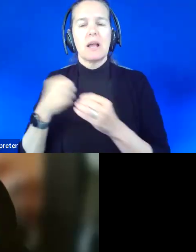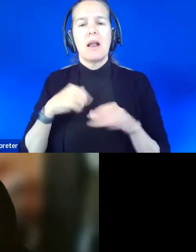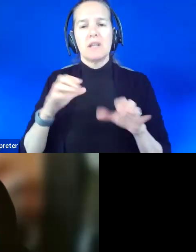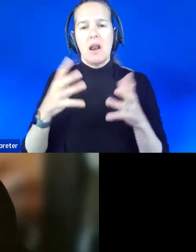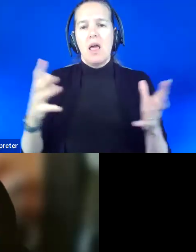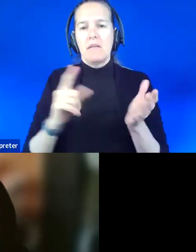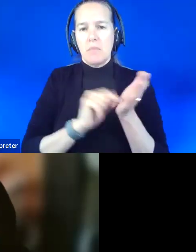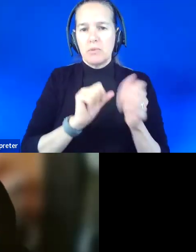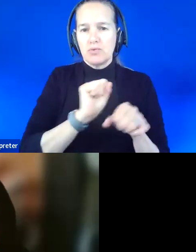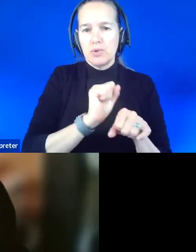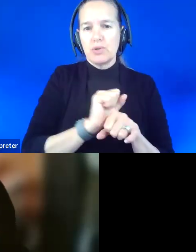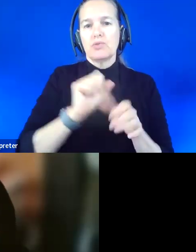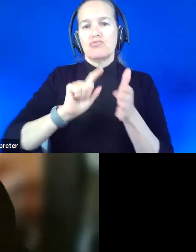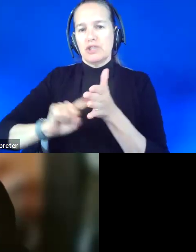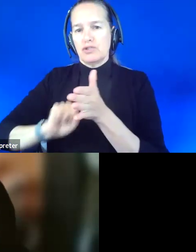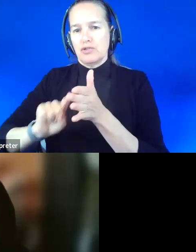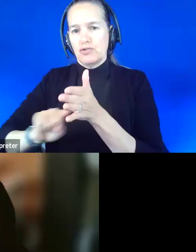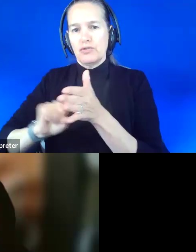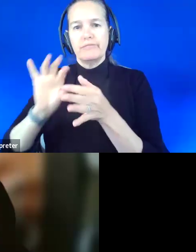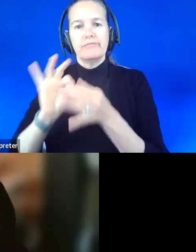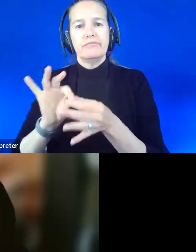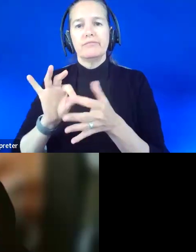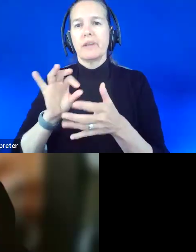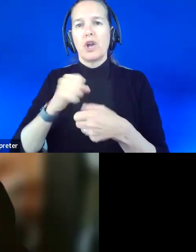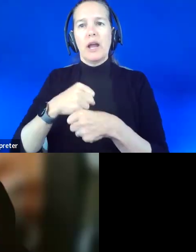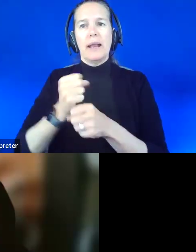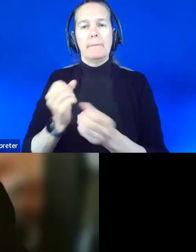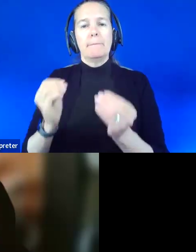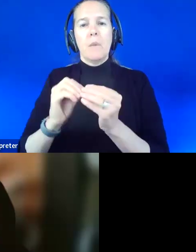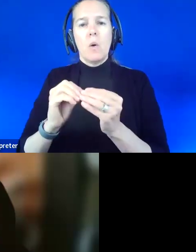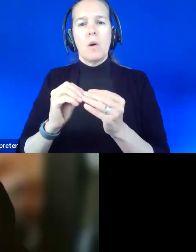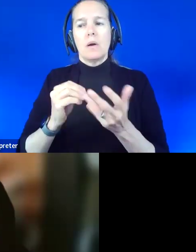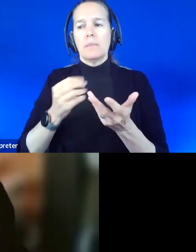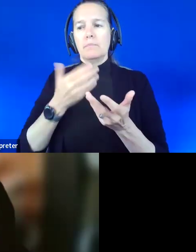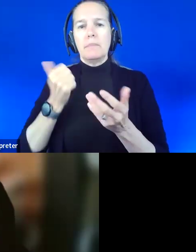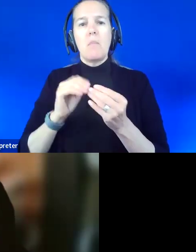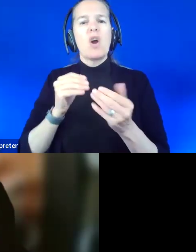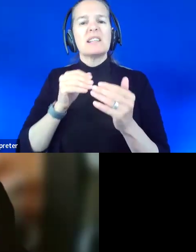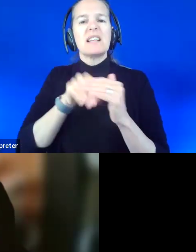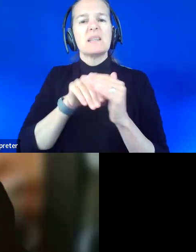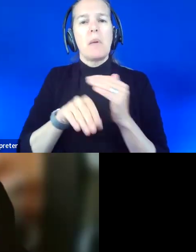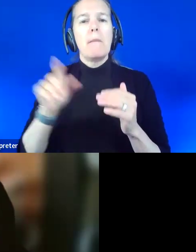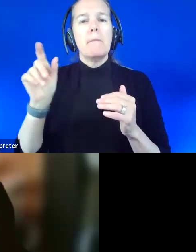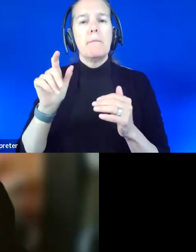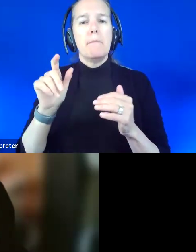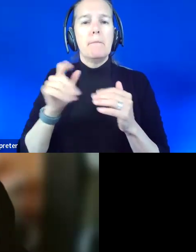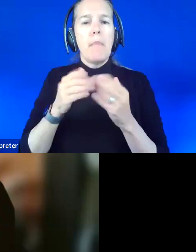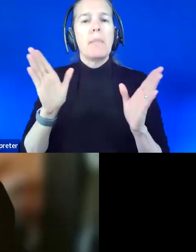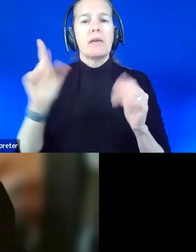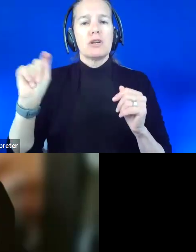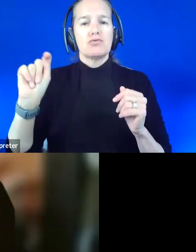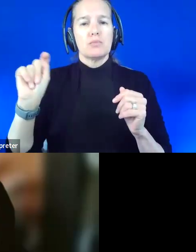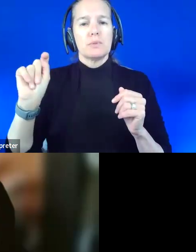work and research on creating more and better and more accessible public restrooms. And what I really love